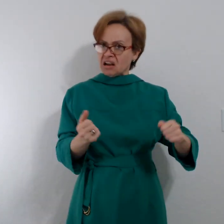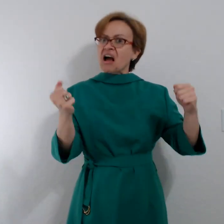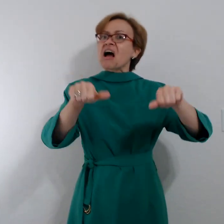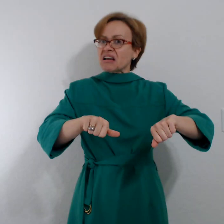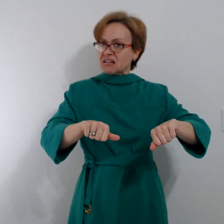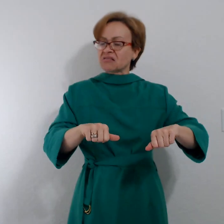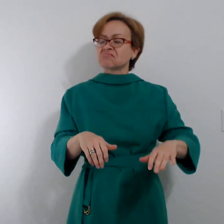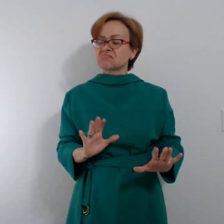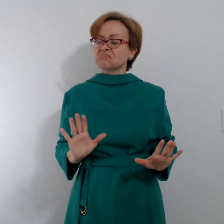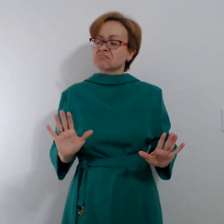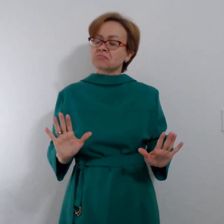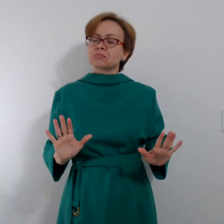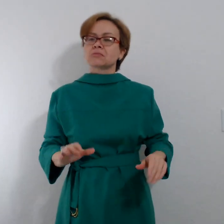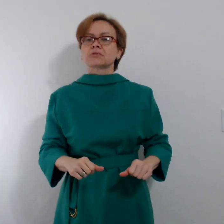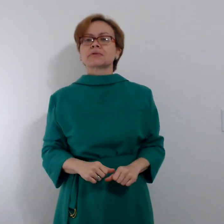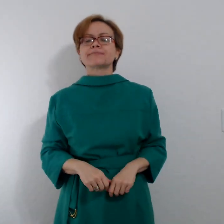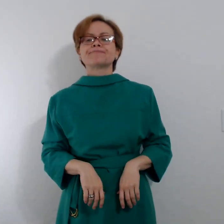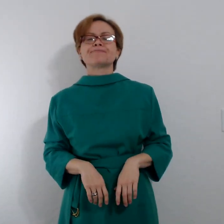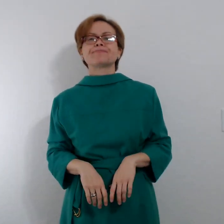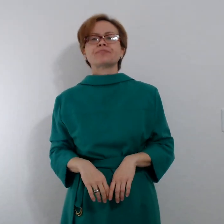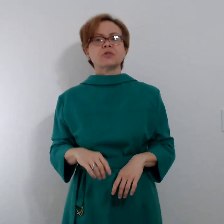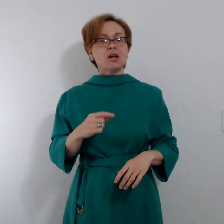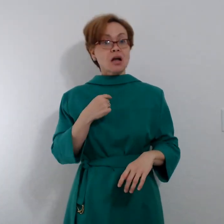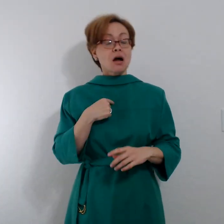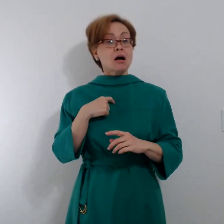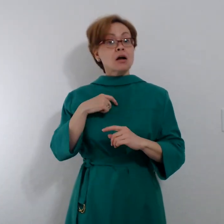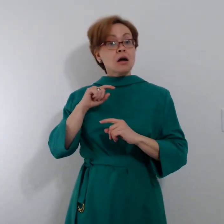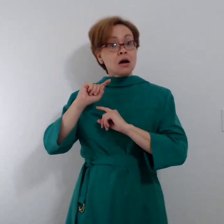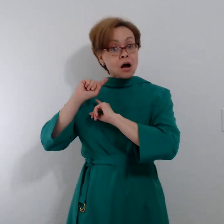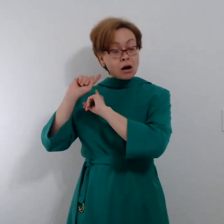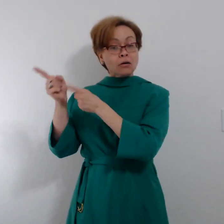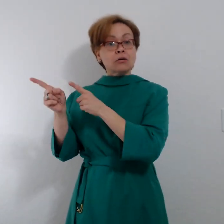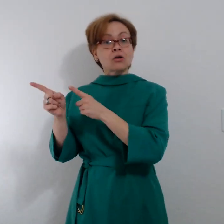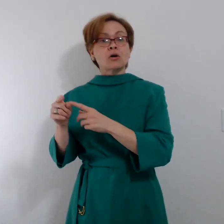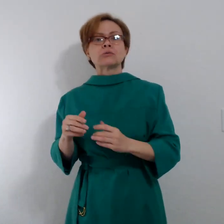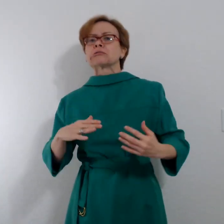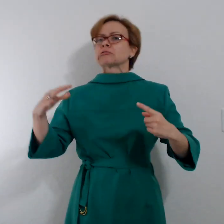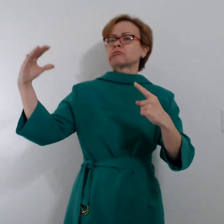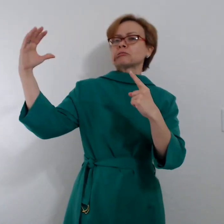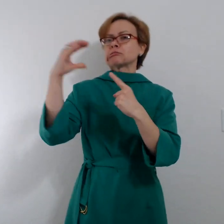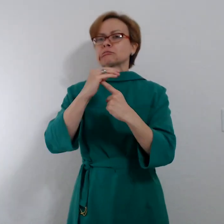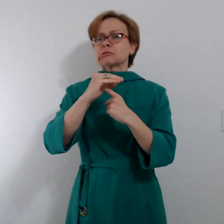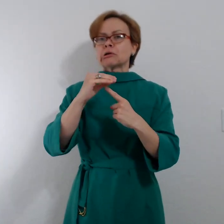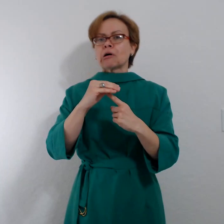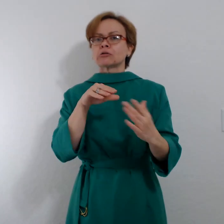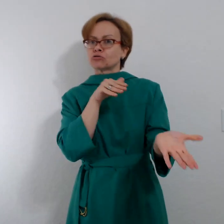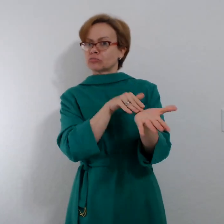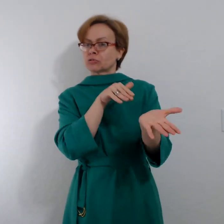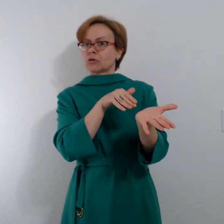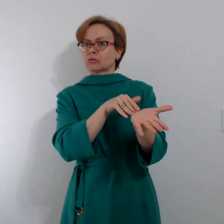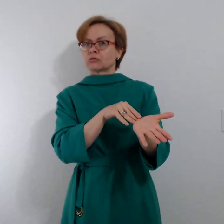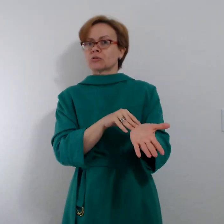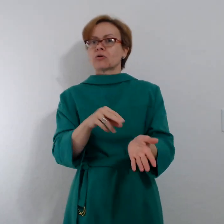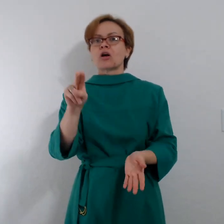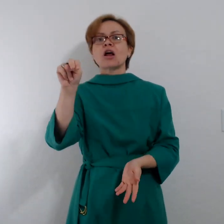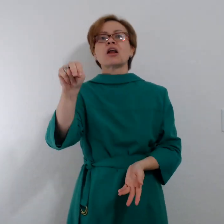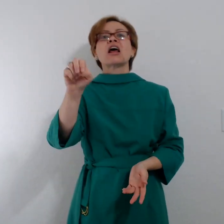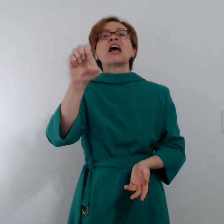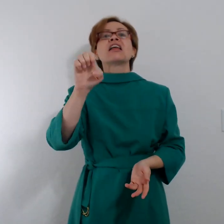with the top neurosurgeon, and I asked him, how long is it possible to go without breathing? Like, how long